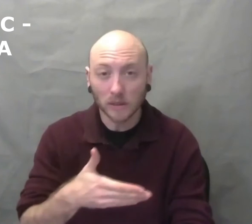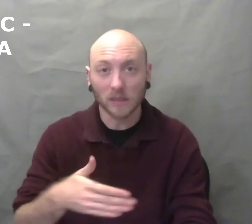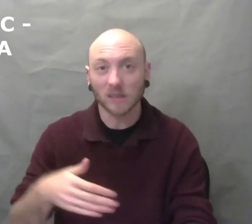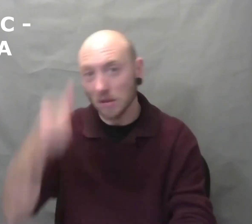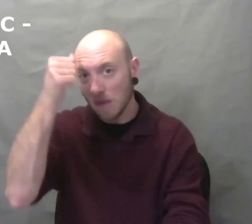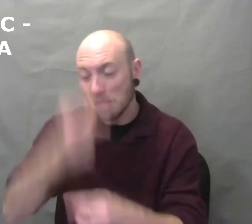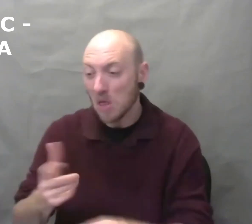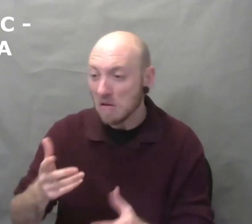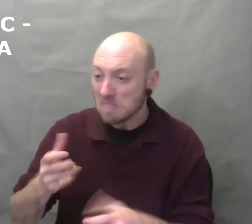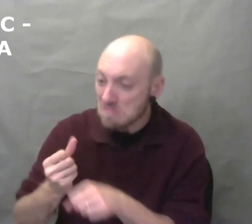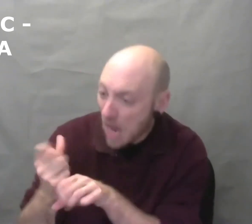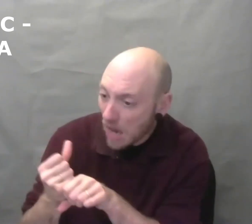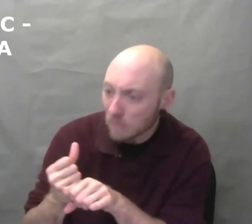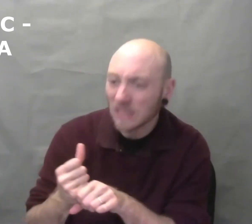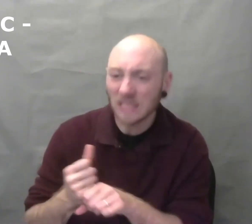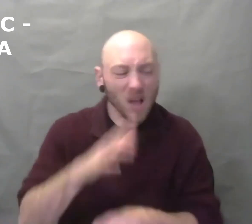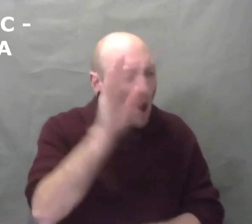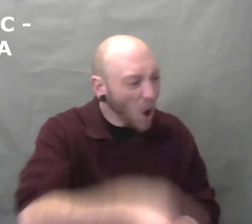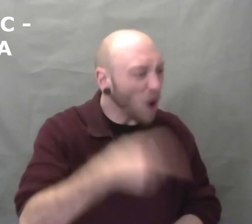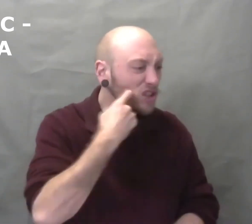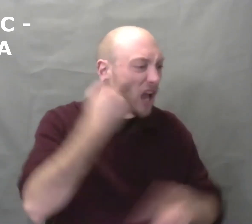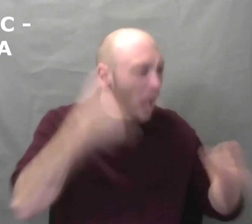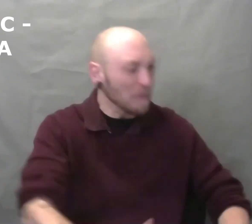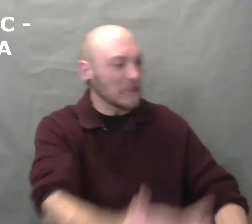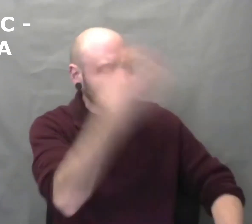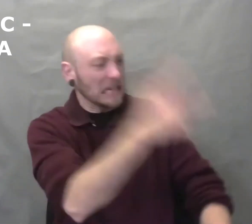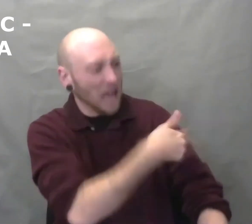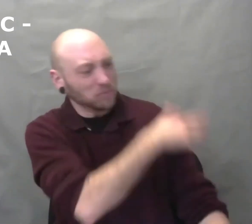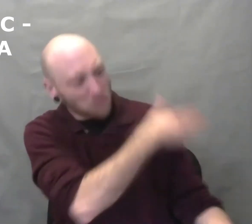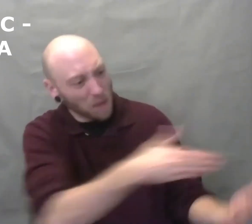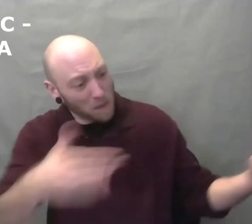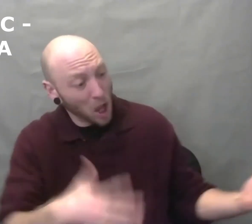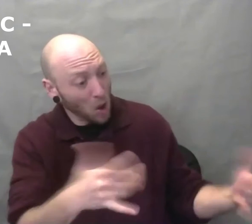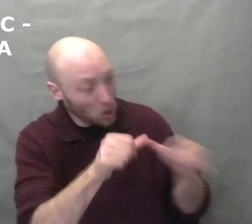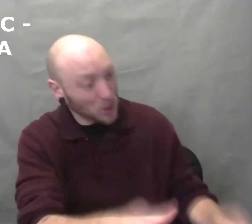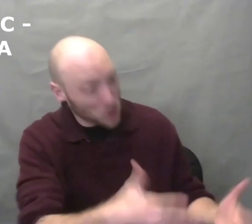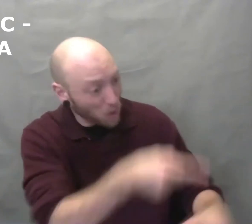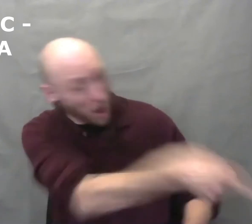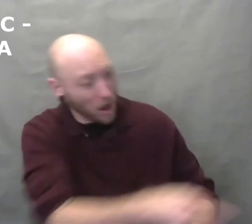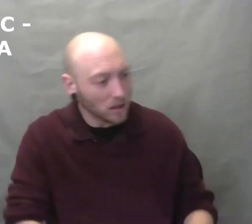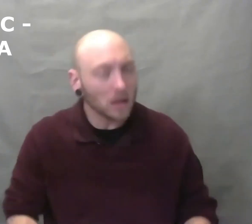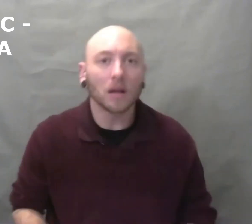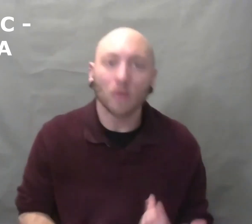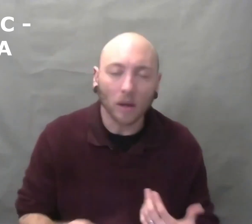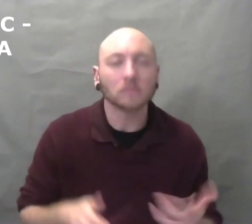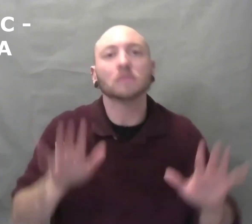Says, look, you just went through this. And if you want to continue this route and you wind up in the hospital, I'll make sure the family's not there for you. And that was enough